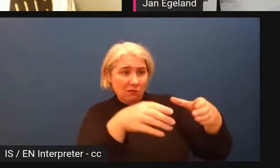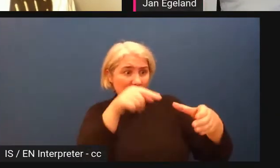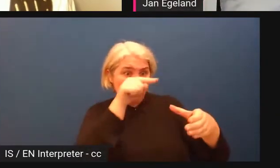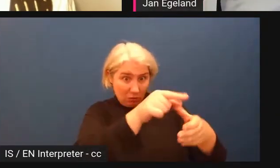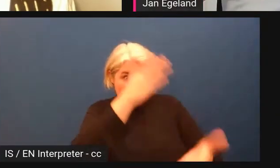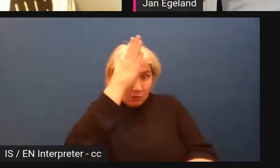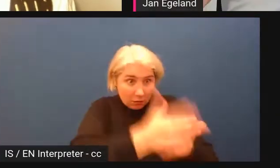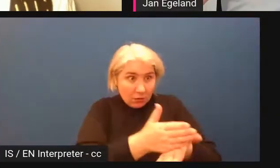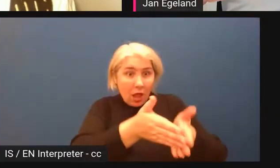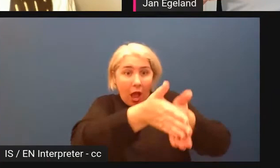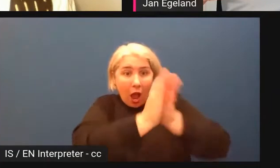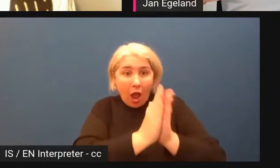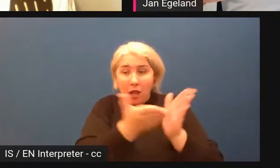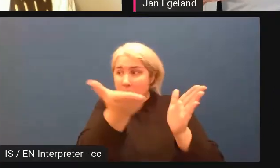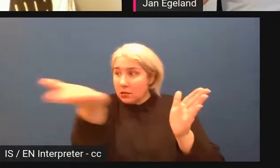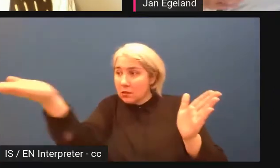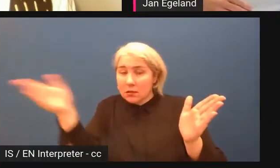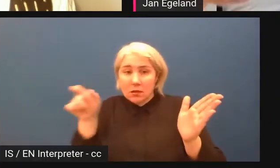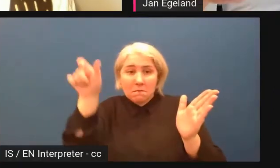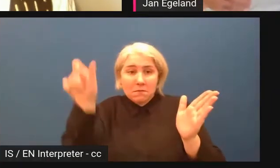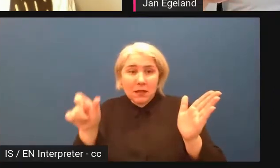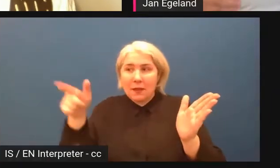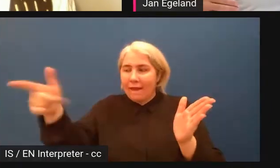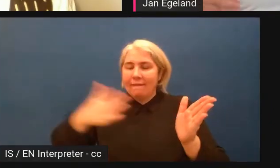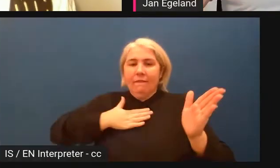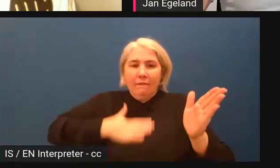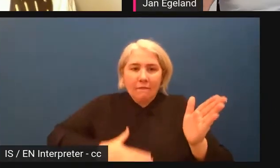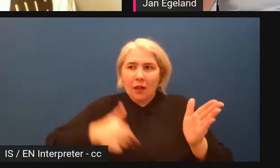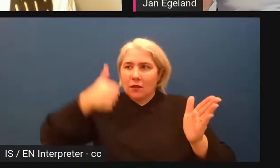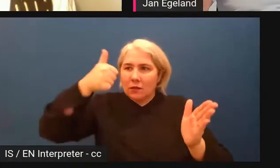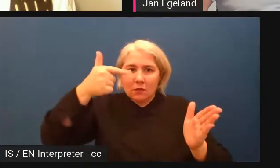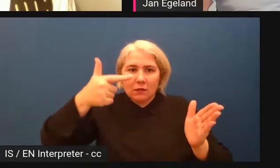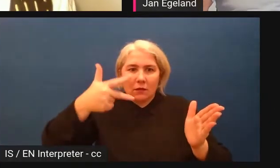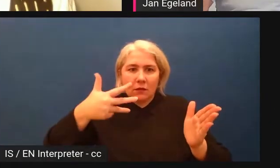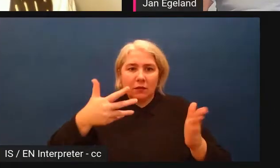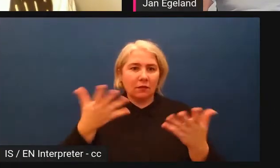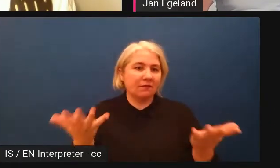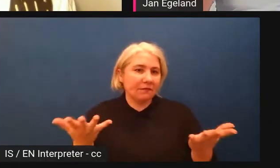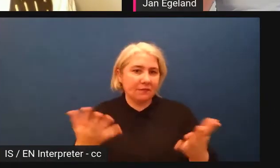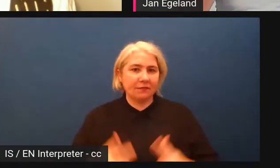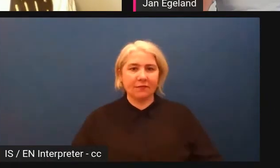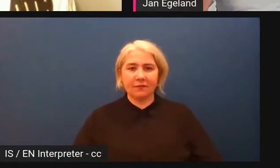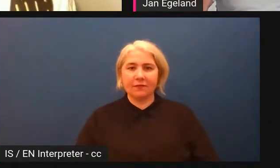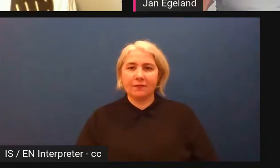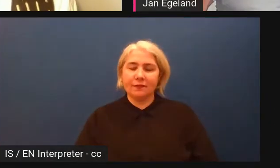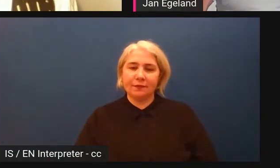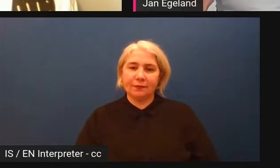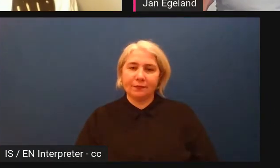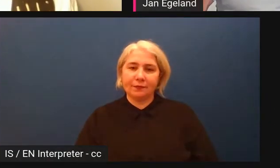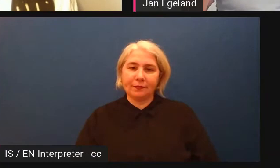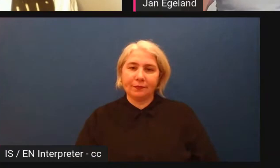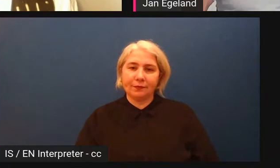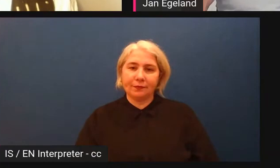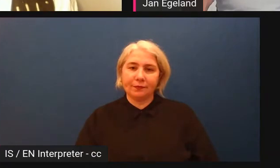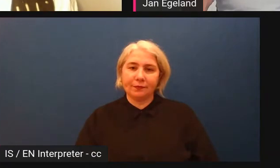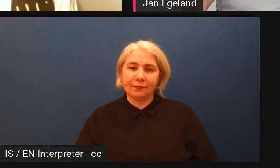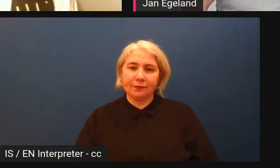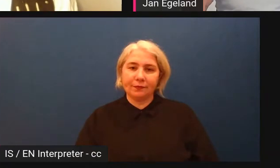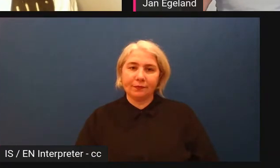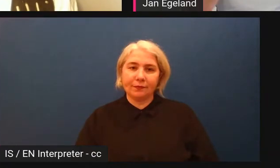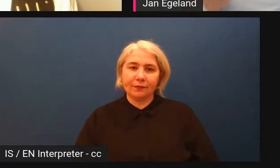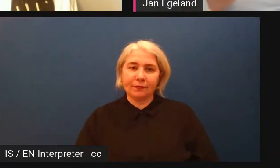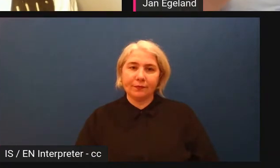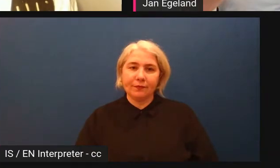not, but I mean, revolution, it also has to be reform. I mean, we need also to understand how we do